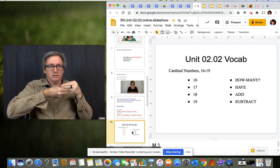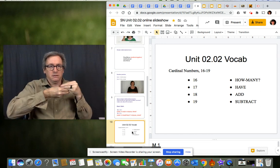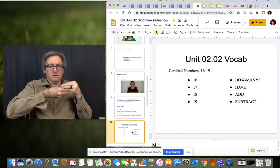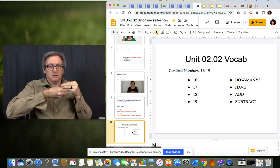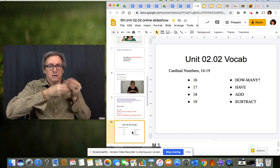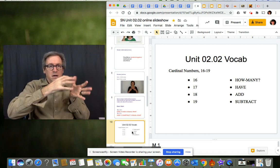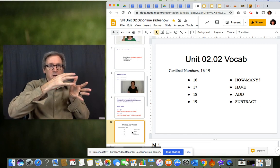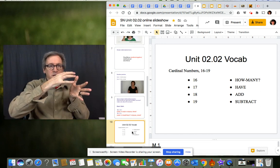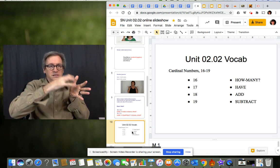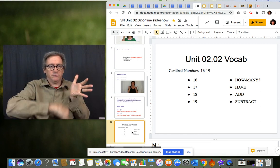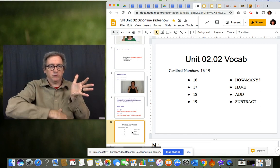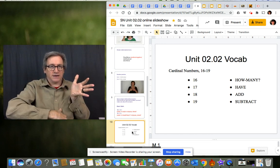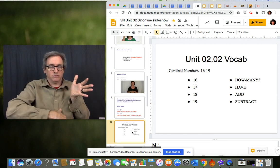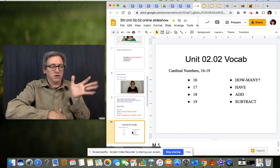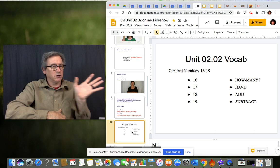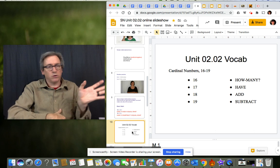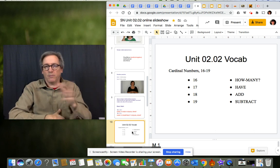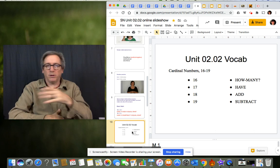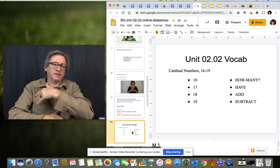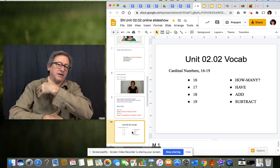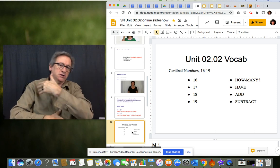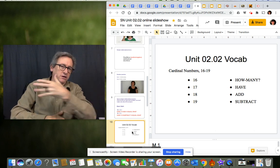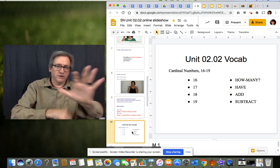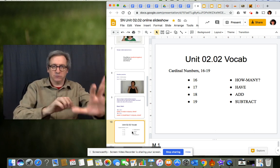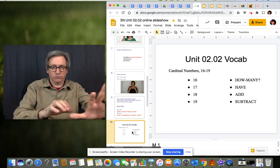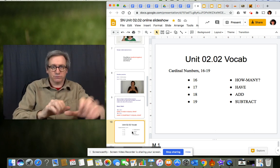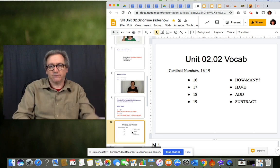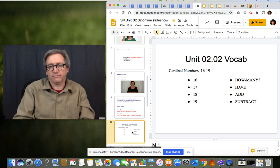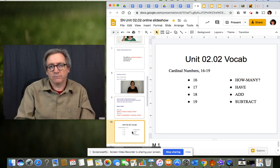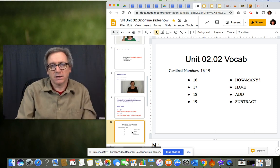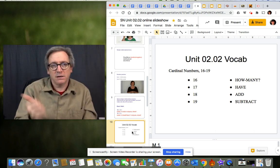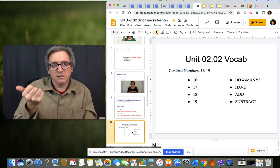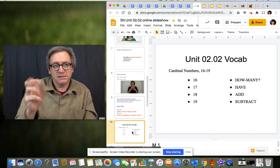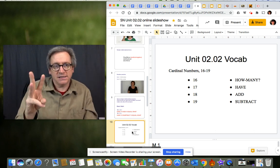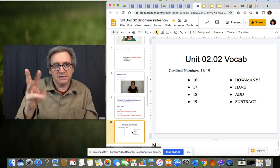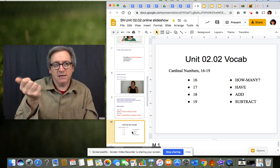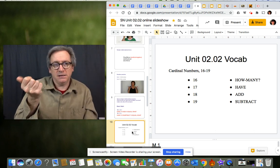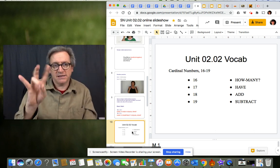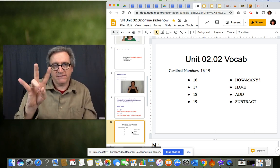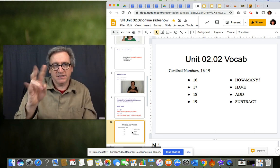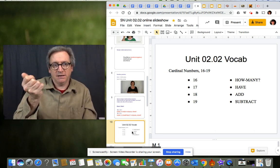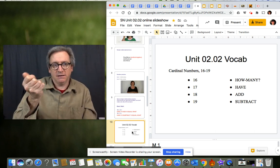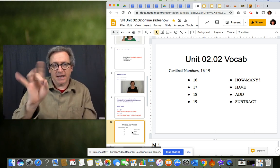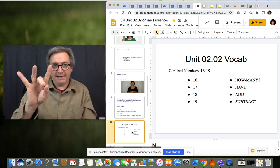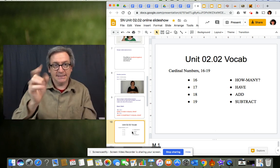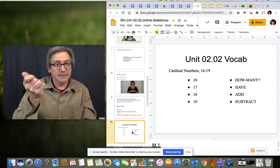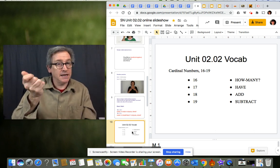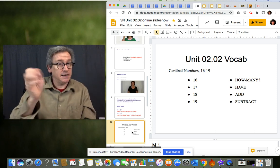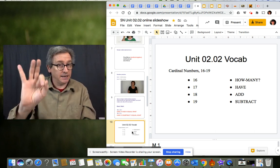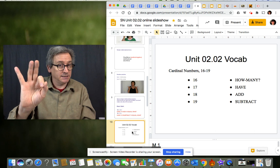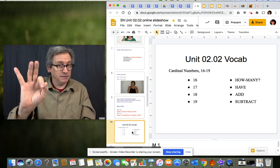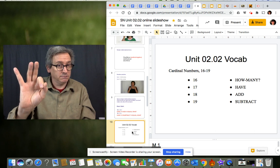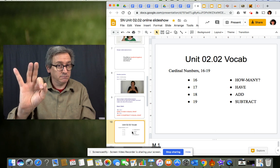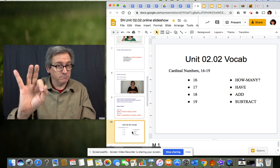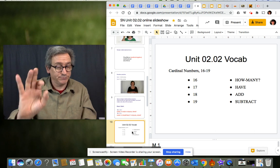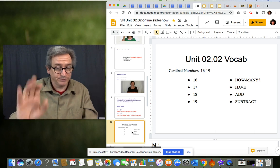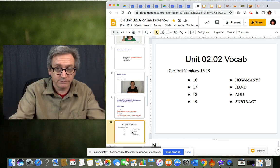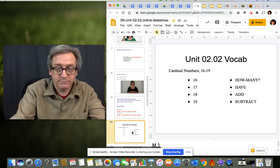Add, subtract. We're not going to worry about multiplication and division. 16, 17, 18, and